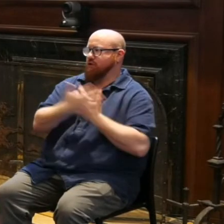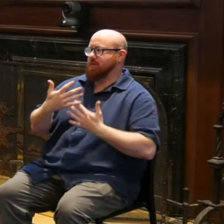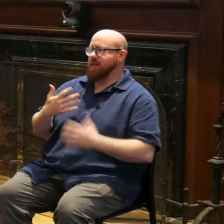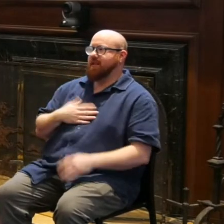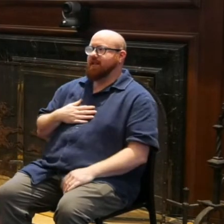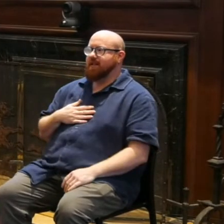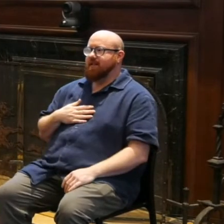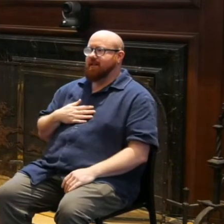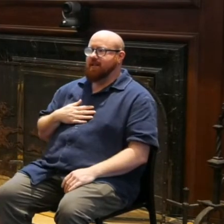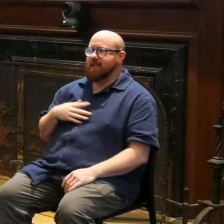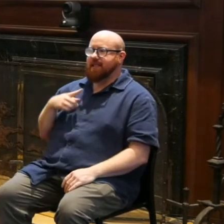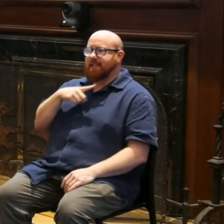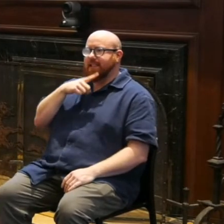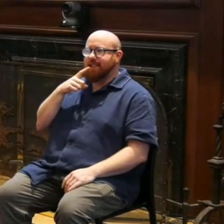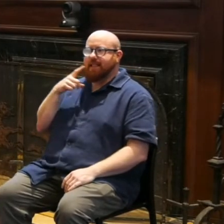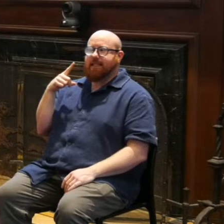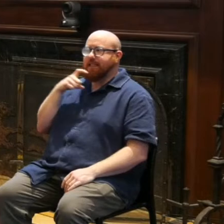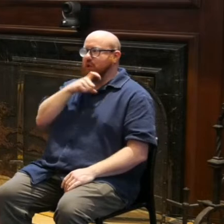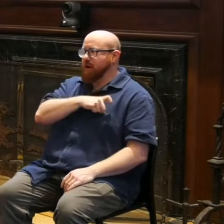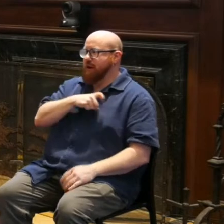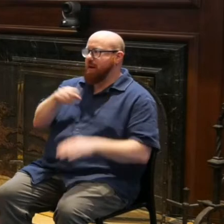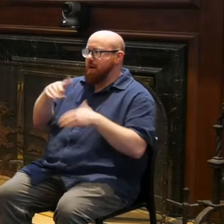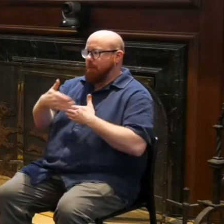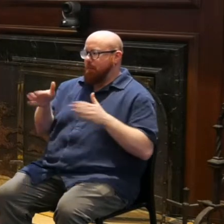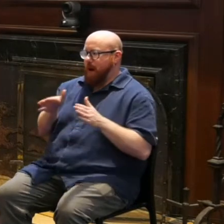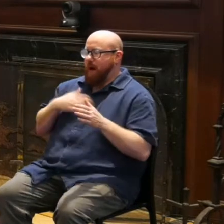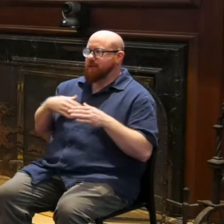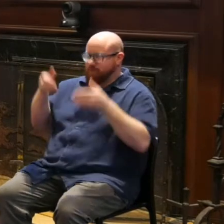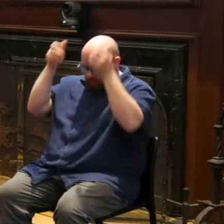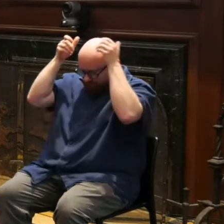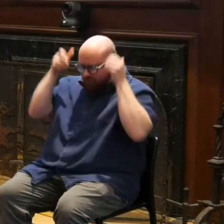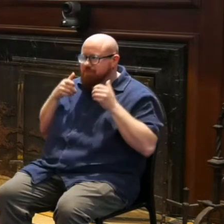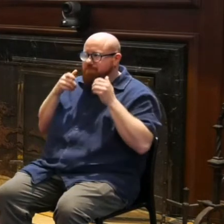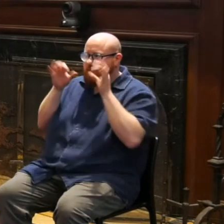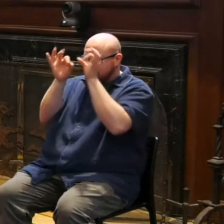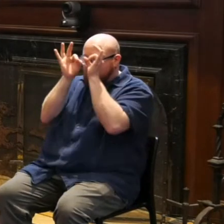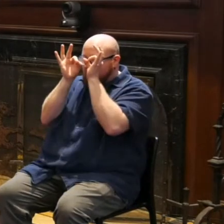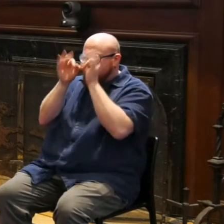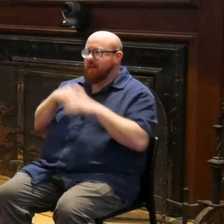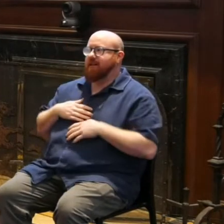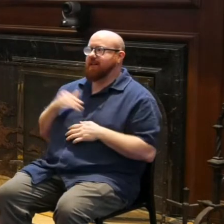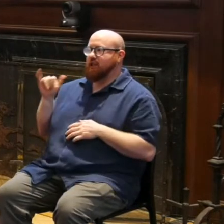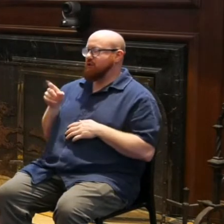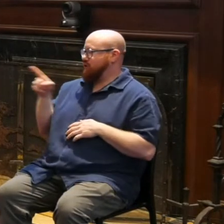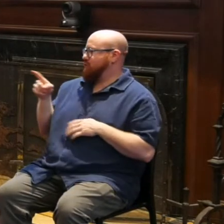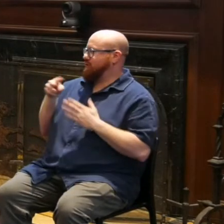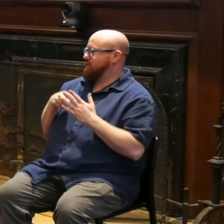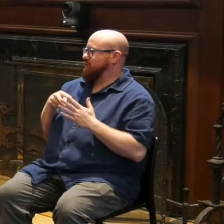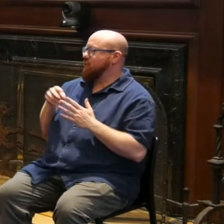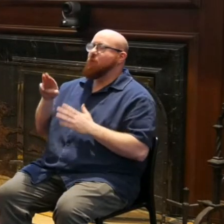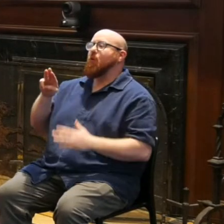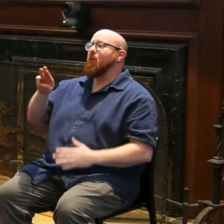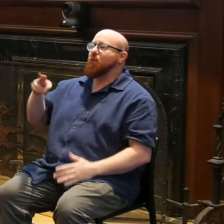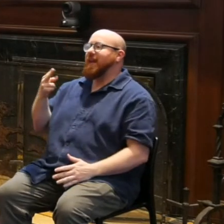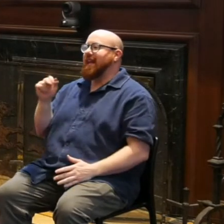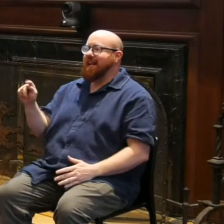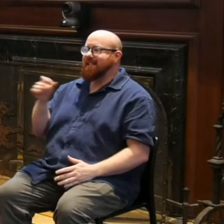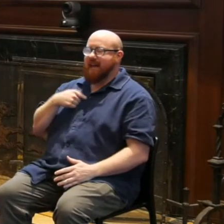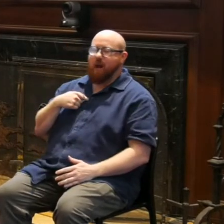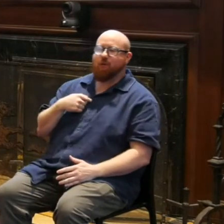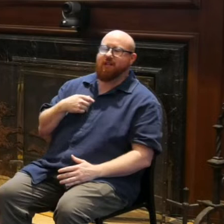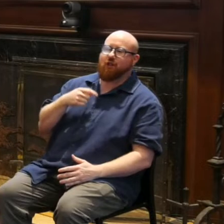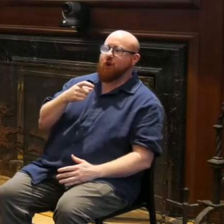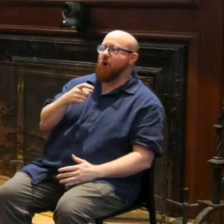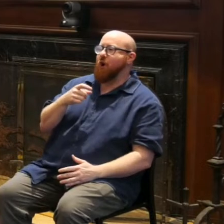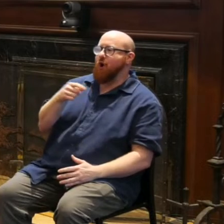holes and antenna over our heads. Janie was Wheaties and I was cornflakes. We clonked our way to the factory at the end of the